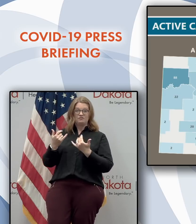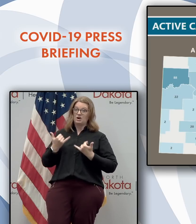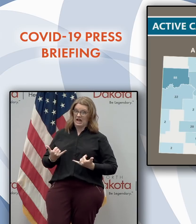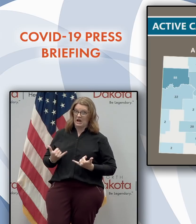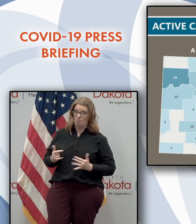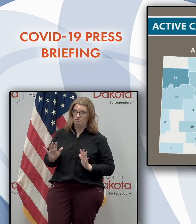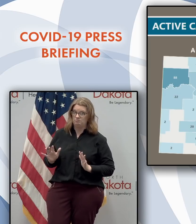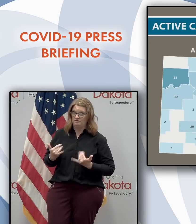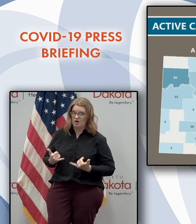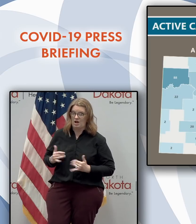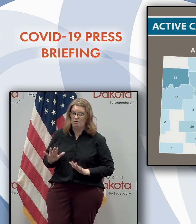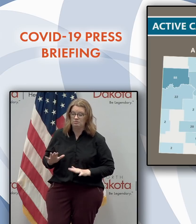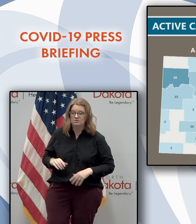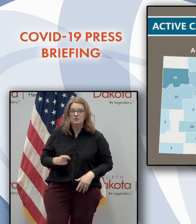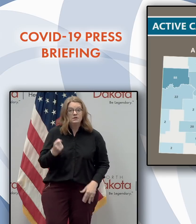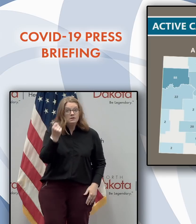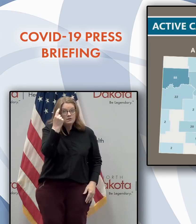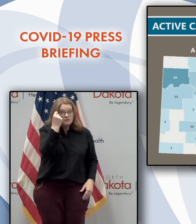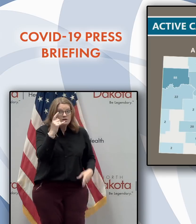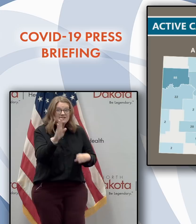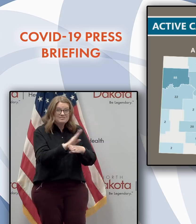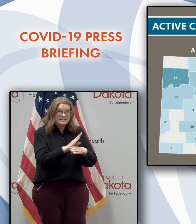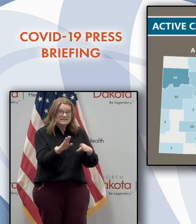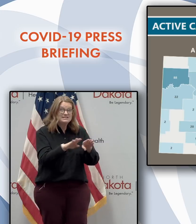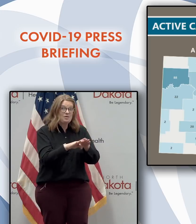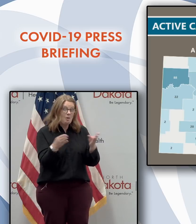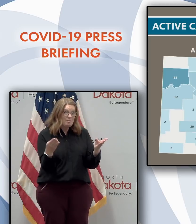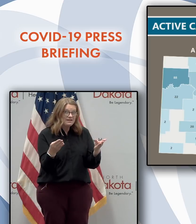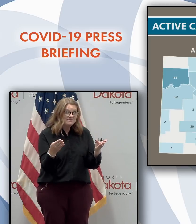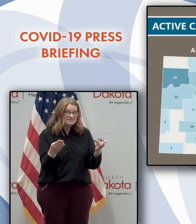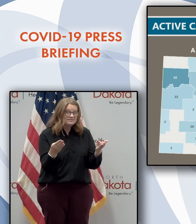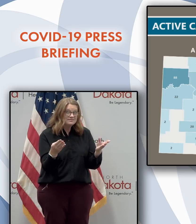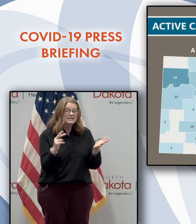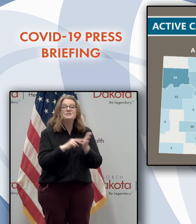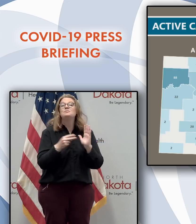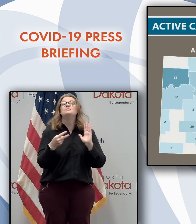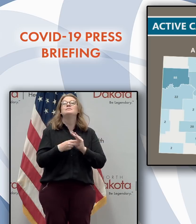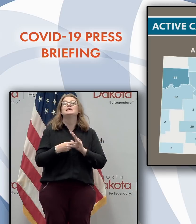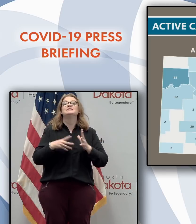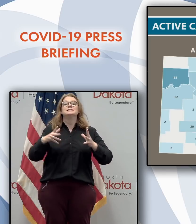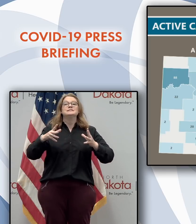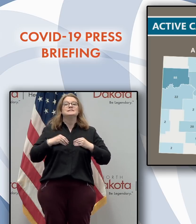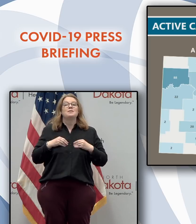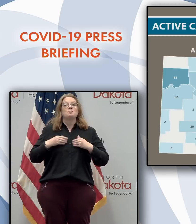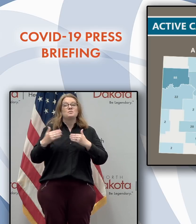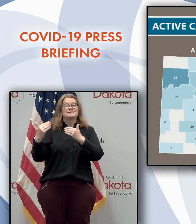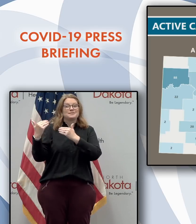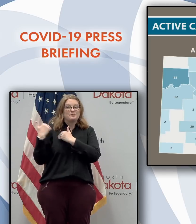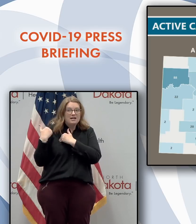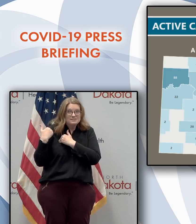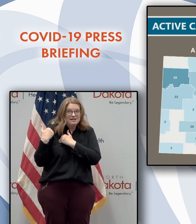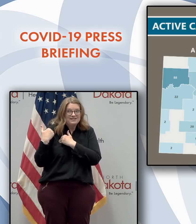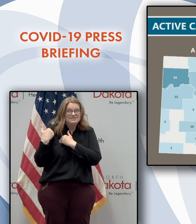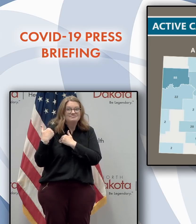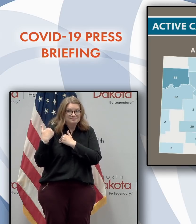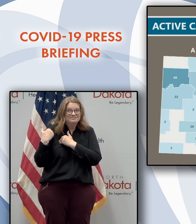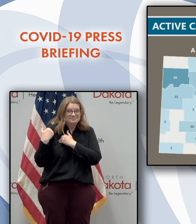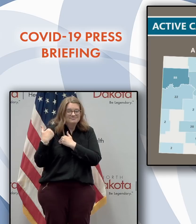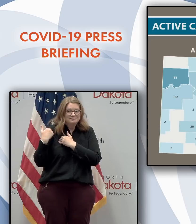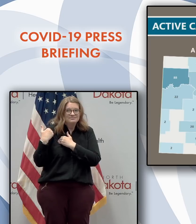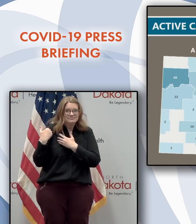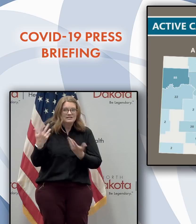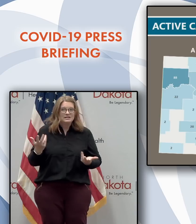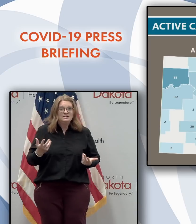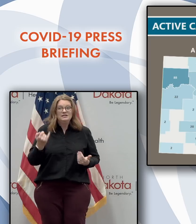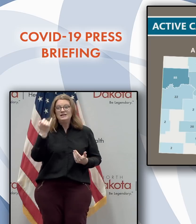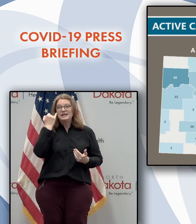if we want to keep our businesses open, the way we do that is we each do our part. And if you don't like to have large